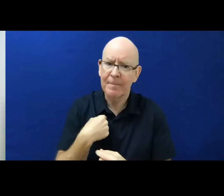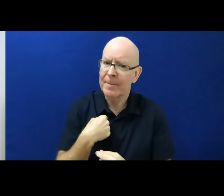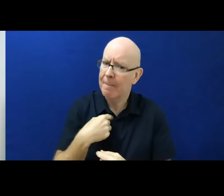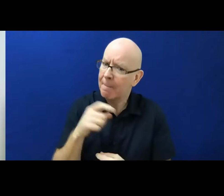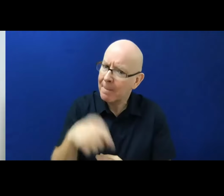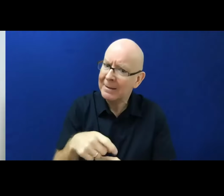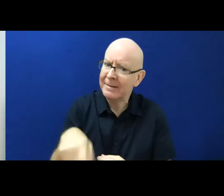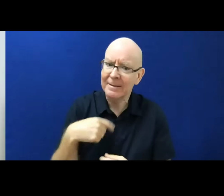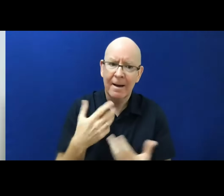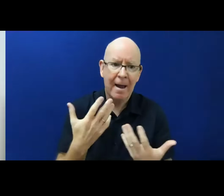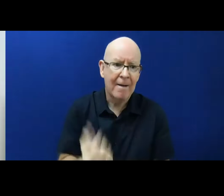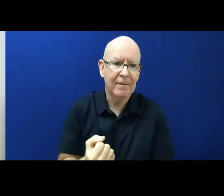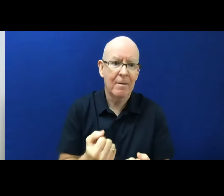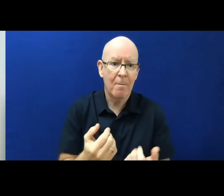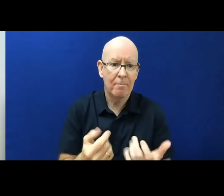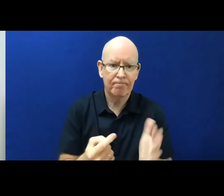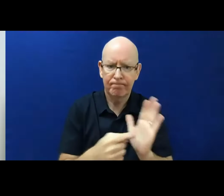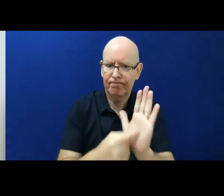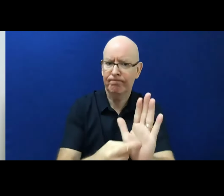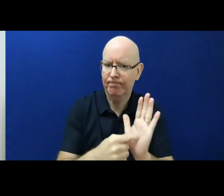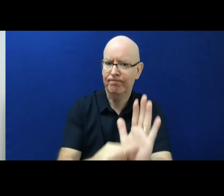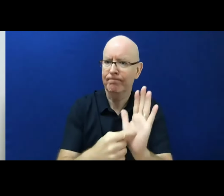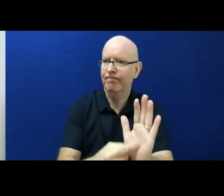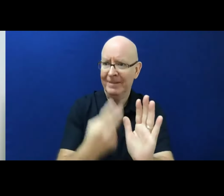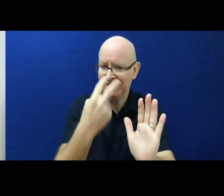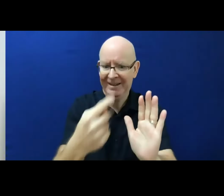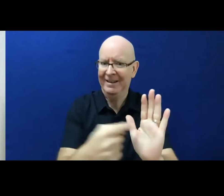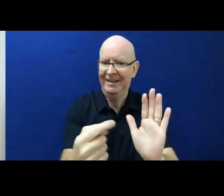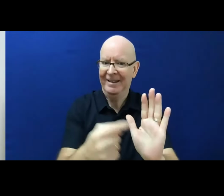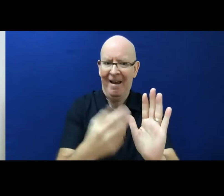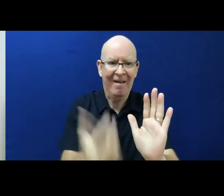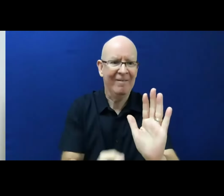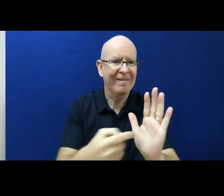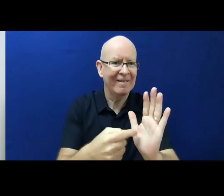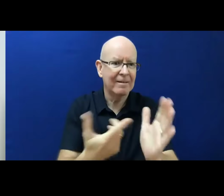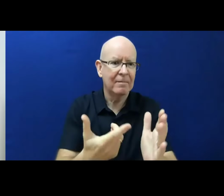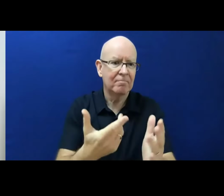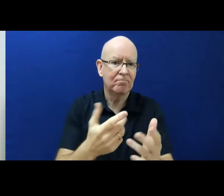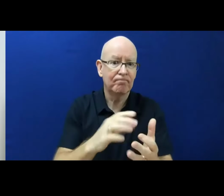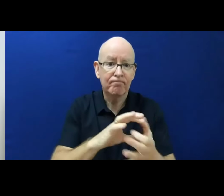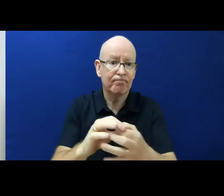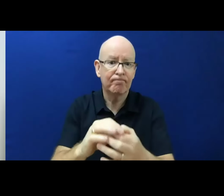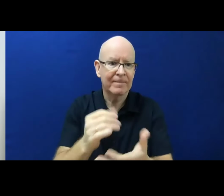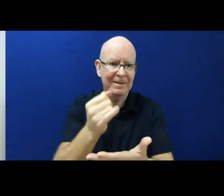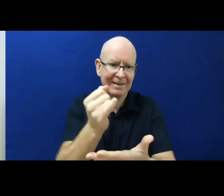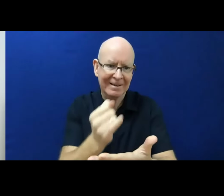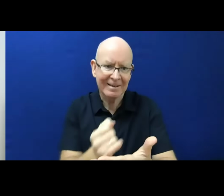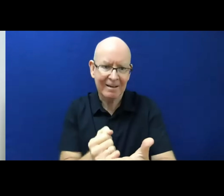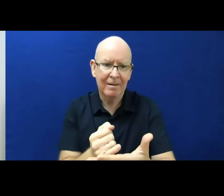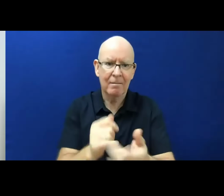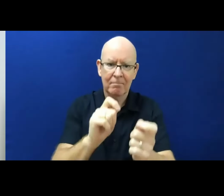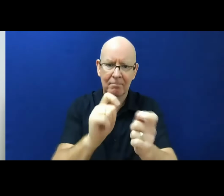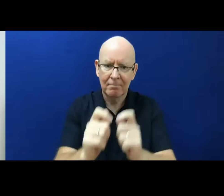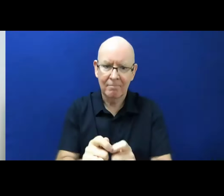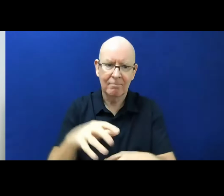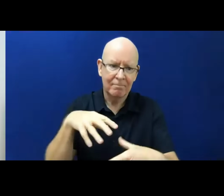advice. As long as we start scratching, whether it's accessibility, whether it's social protection, whether it's coercion